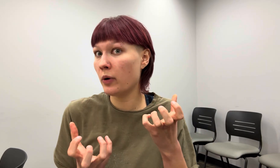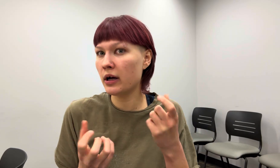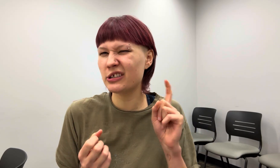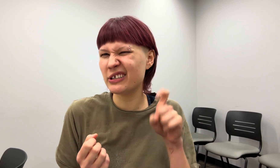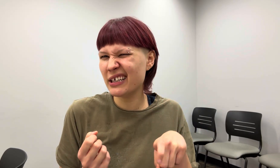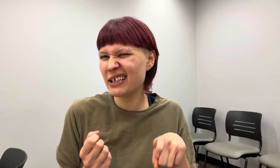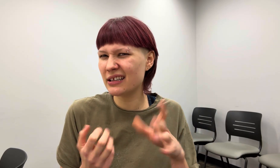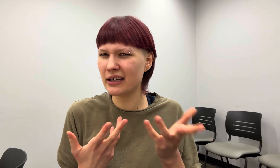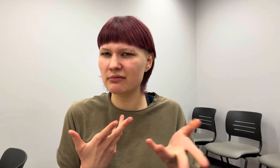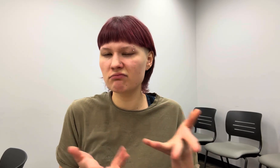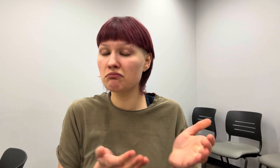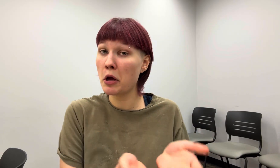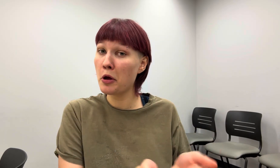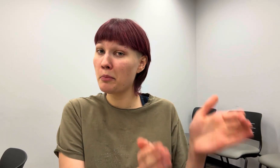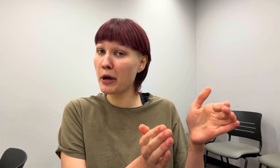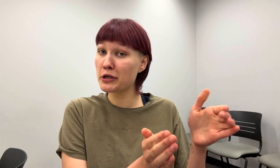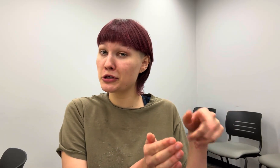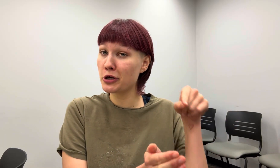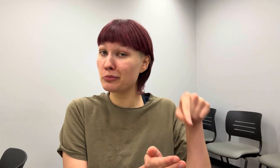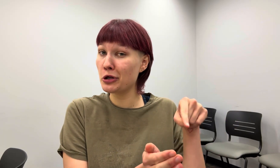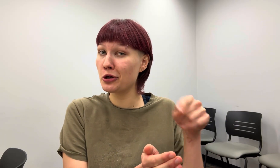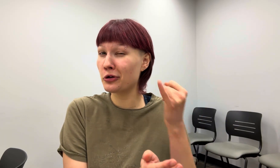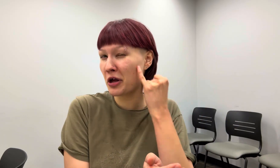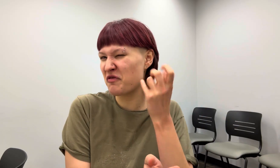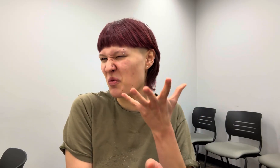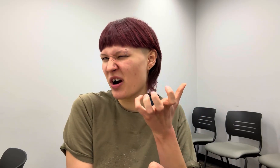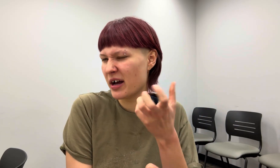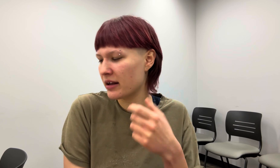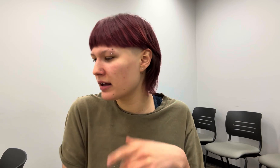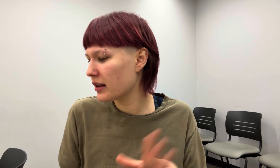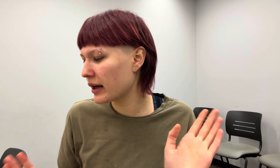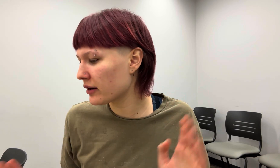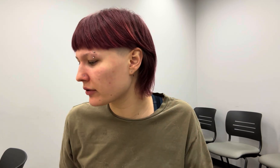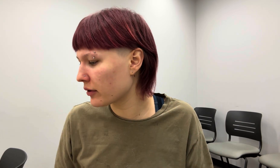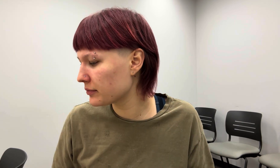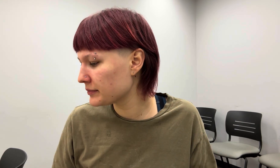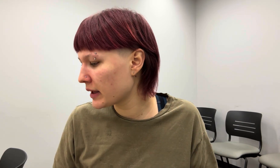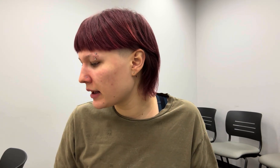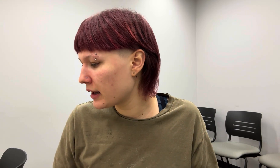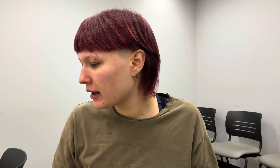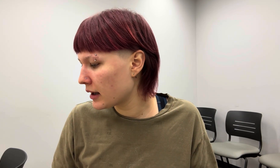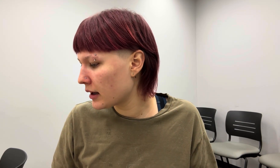Do you need like basket, mirror, if you want? I don't know.